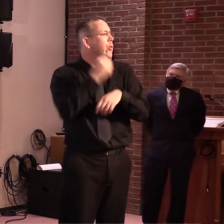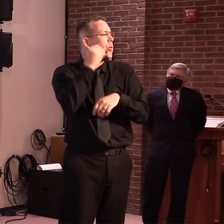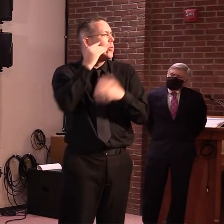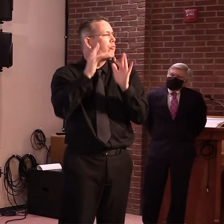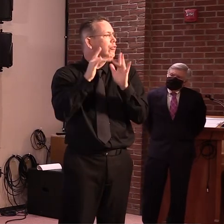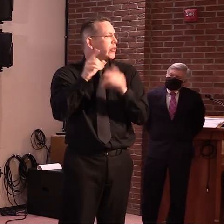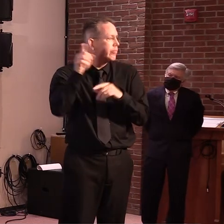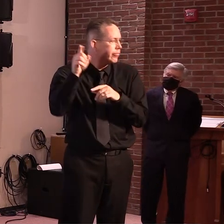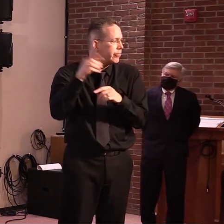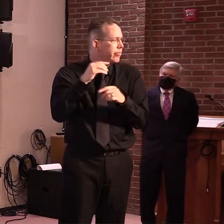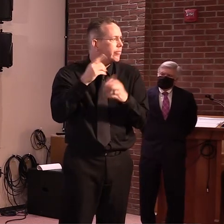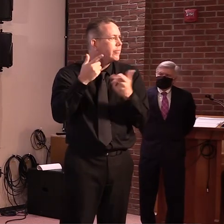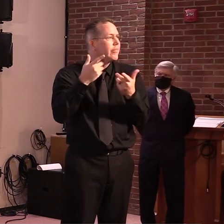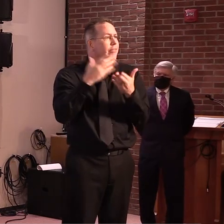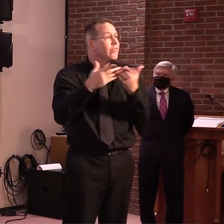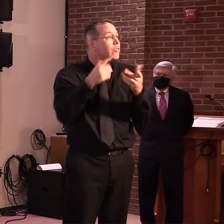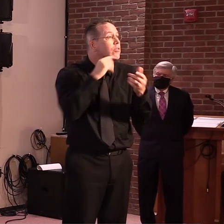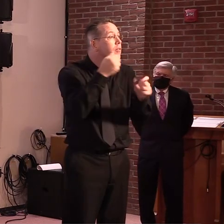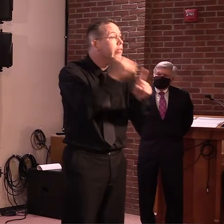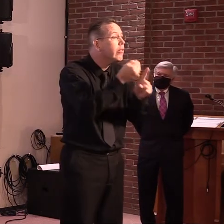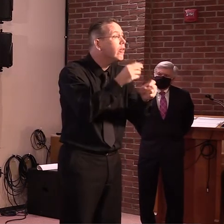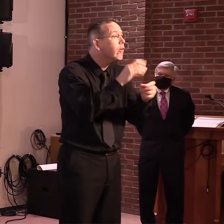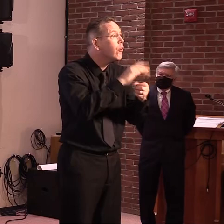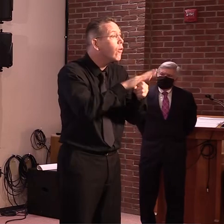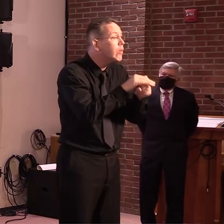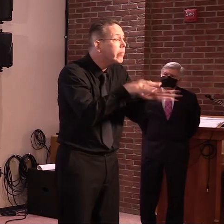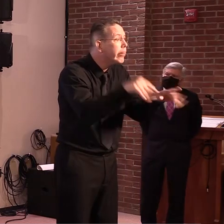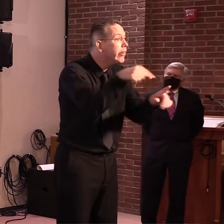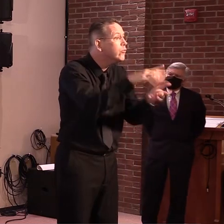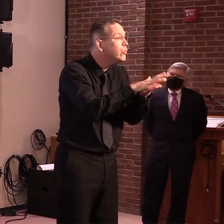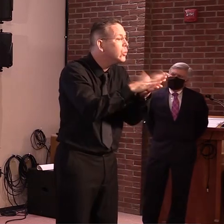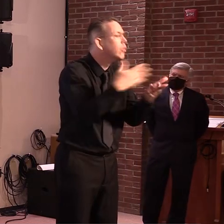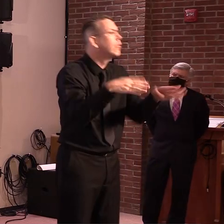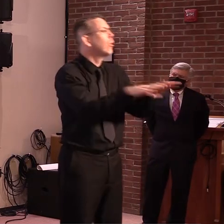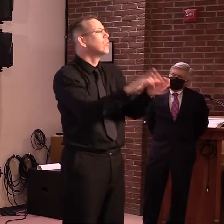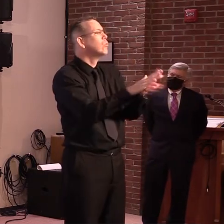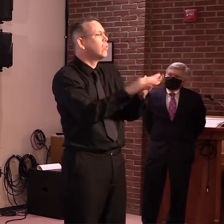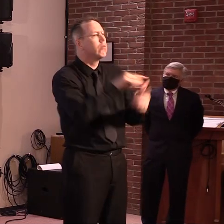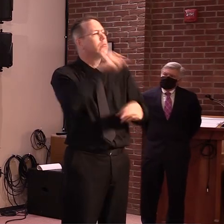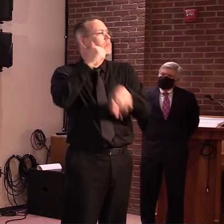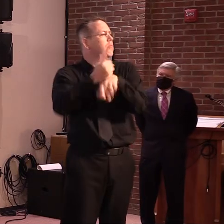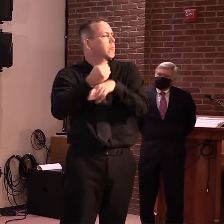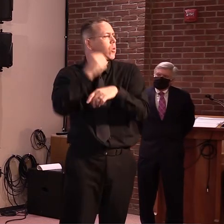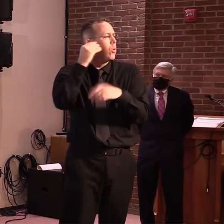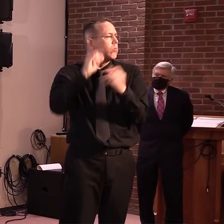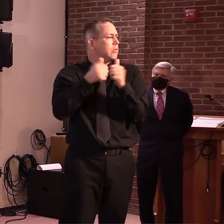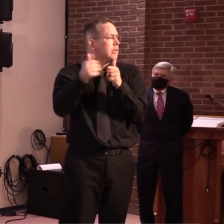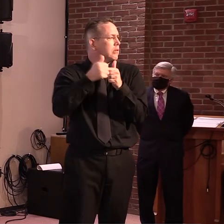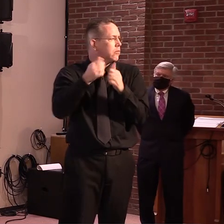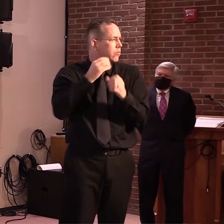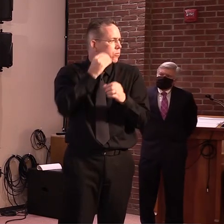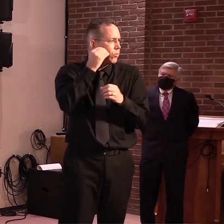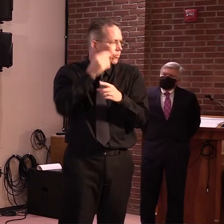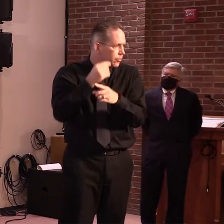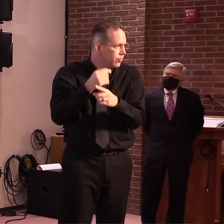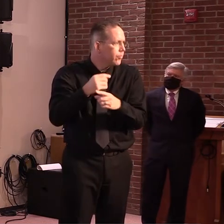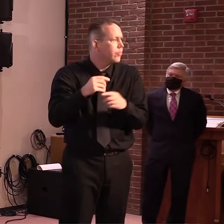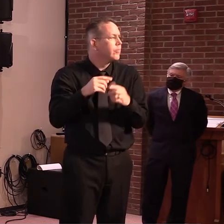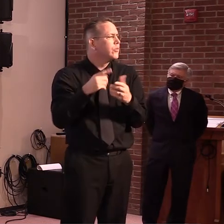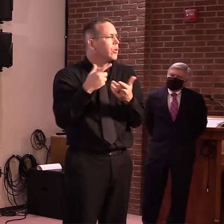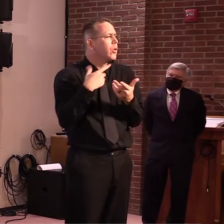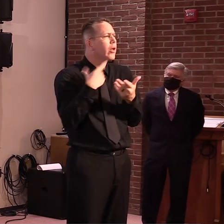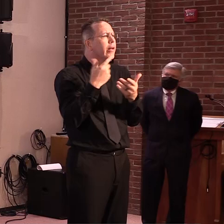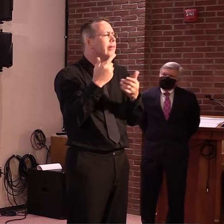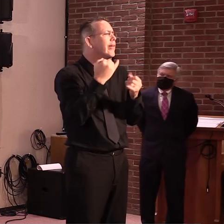The connectivity aspects are the last mile issues that have been a perennial issue in Vermont. We are, as the governor mentioned, working as part of our economic